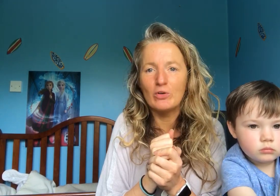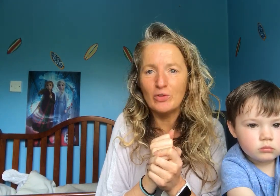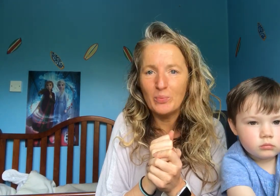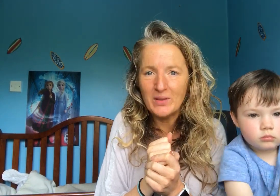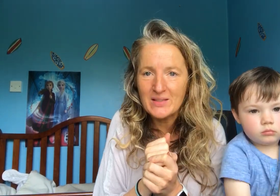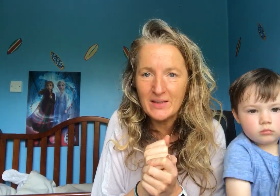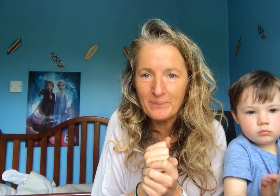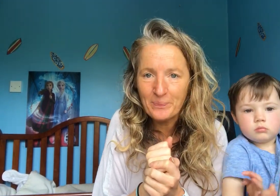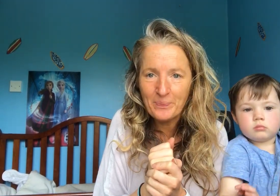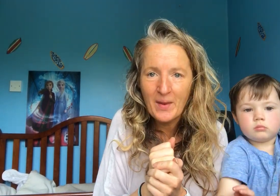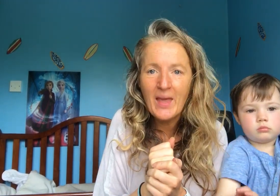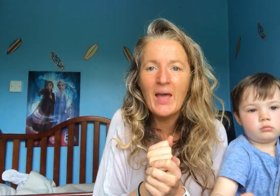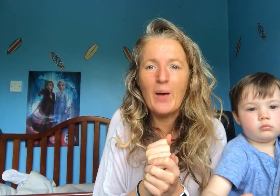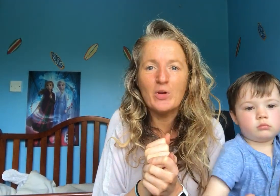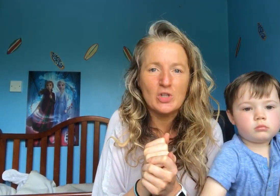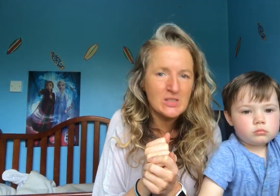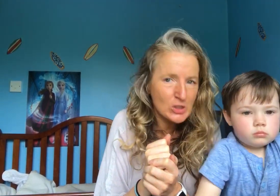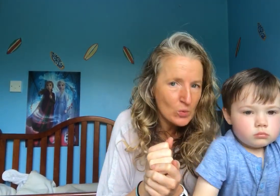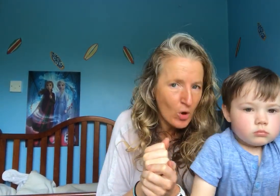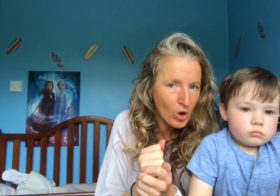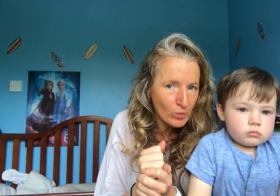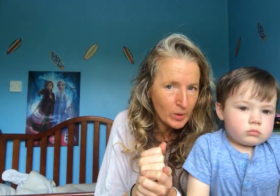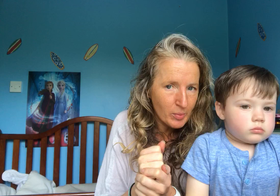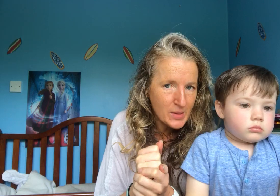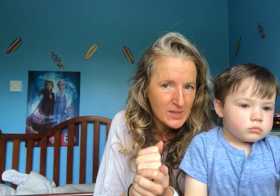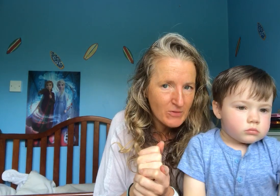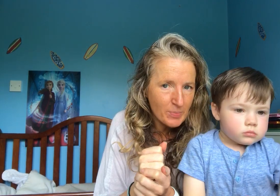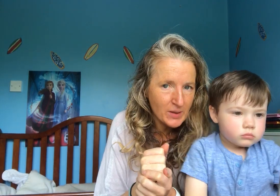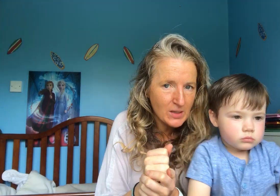lovely Wednesday and we shall see you all. When will we see everybody?